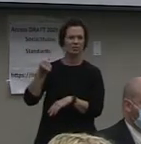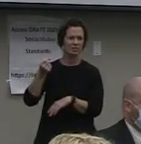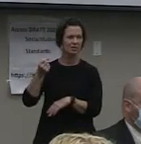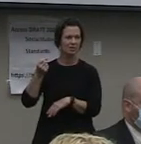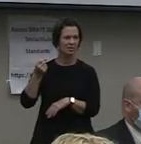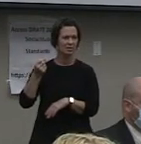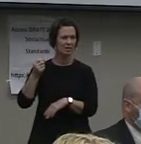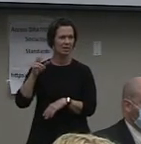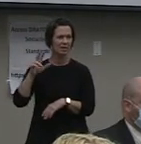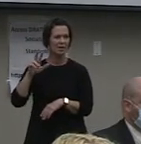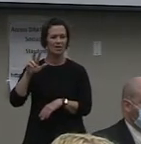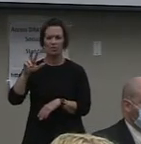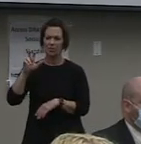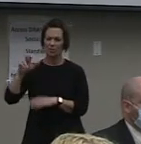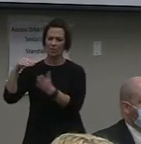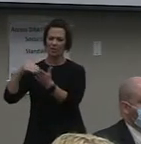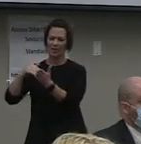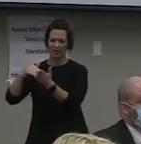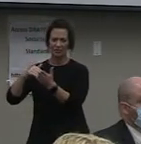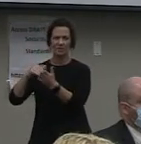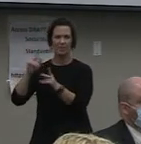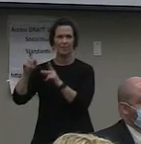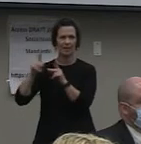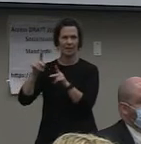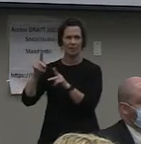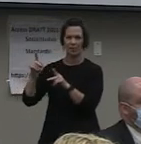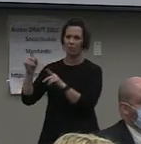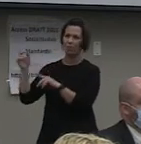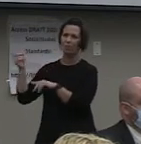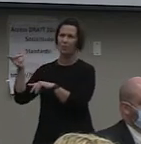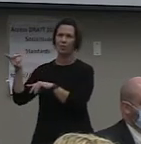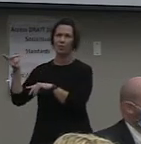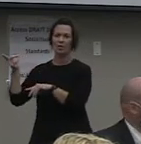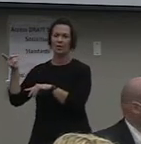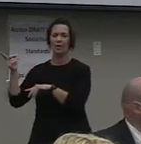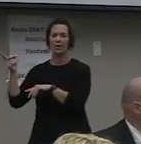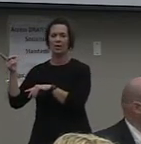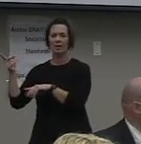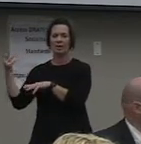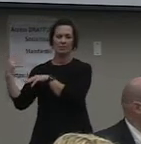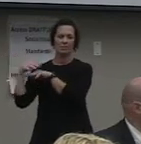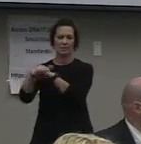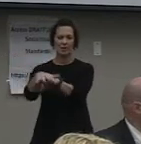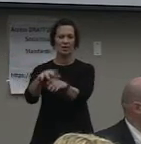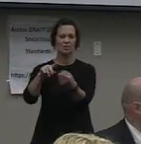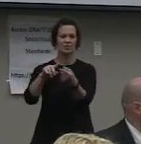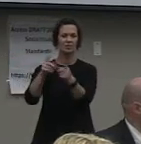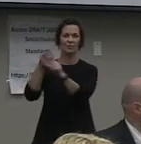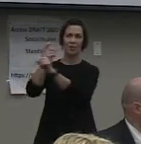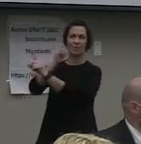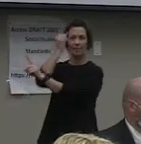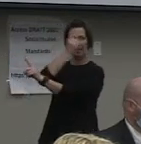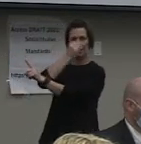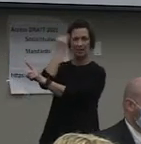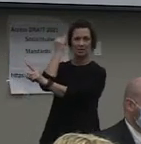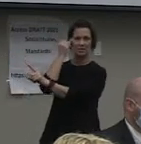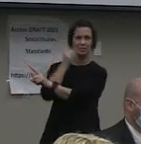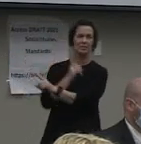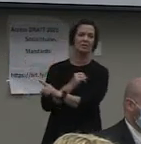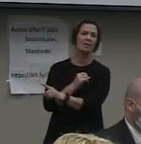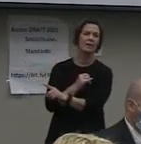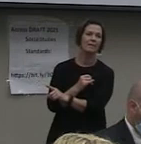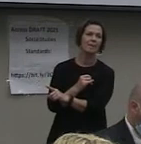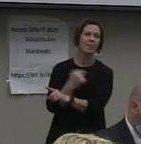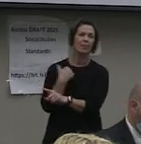But 300,000 people immigrated to New Orleans from Italy from about 1880 to 1920. We